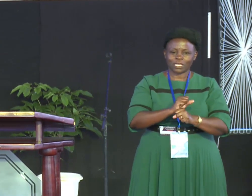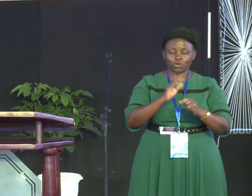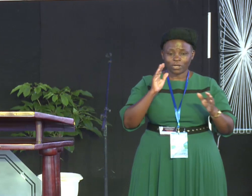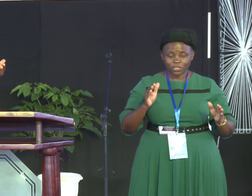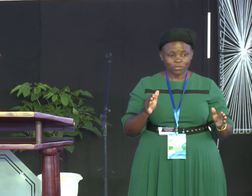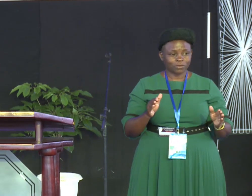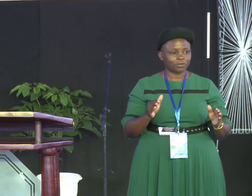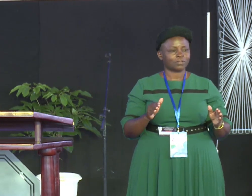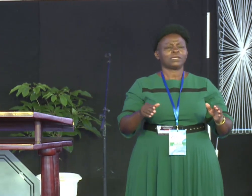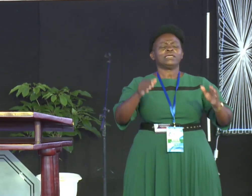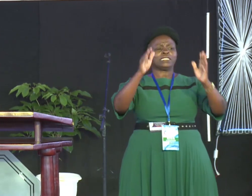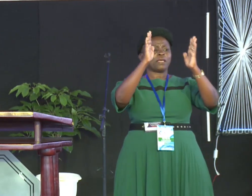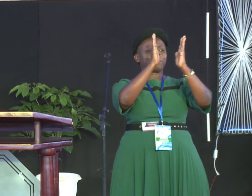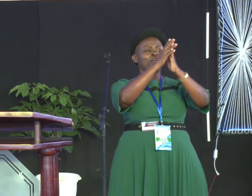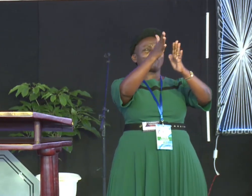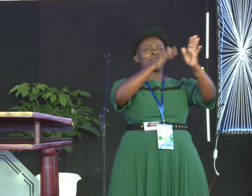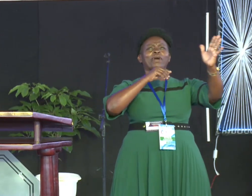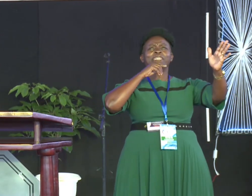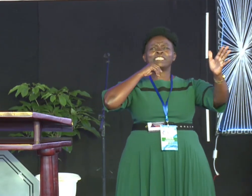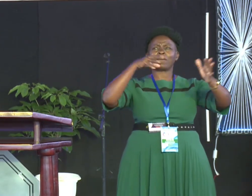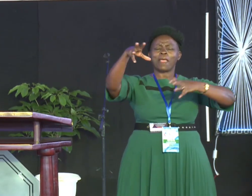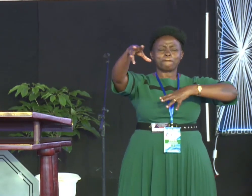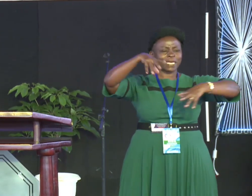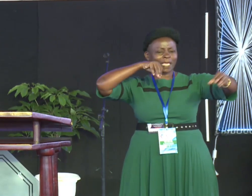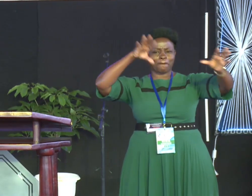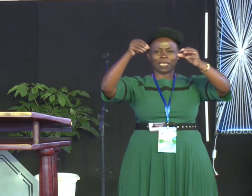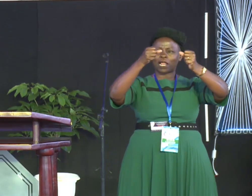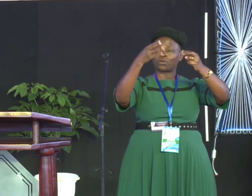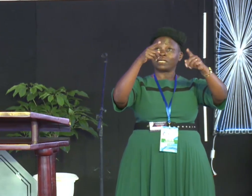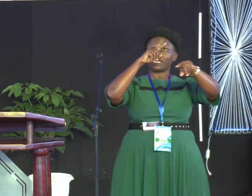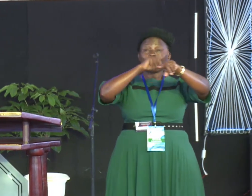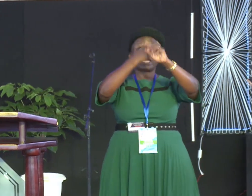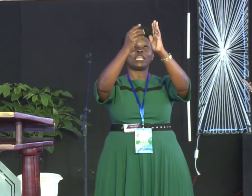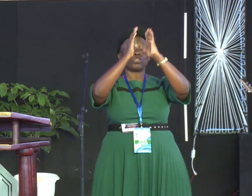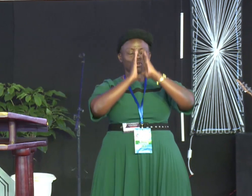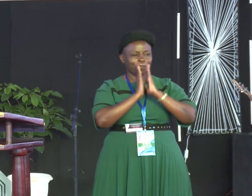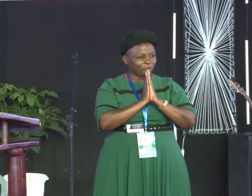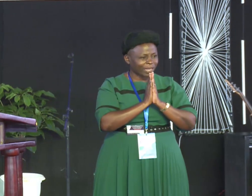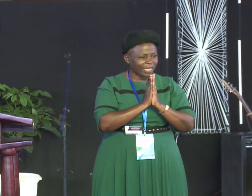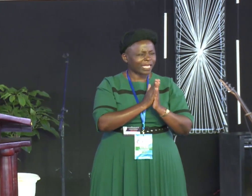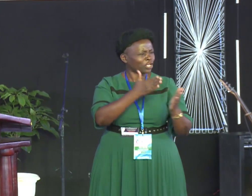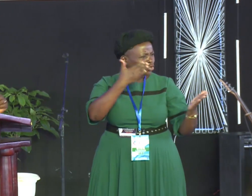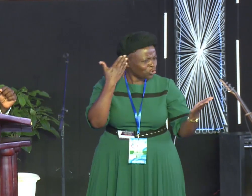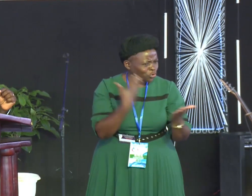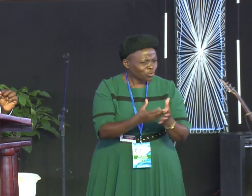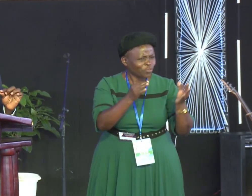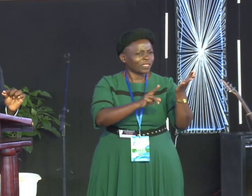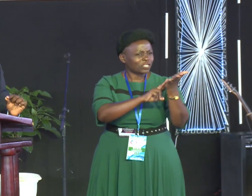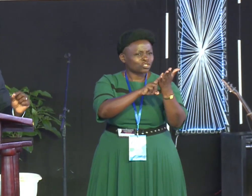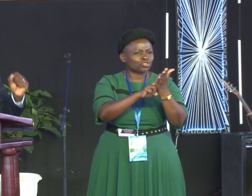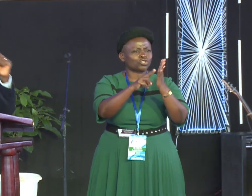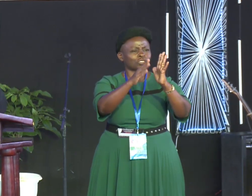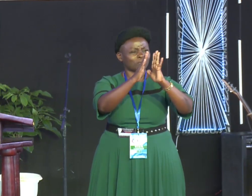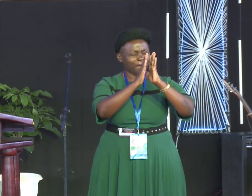Nti ekima bingi. That it picks on a lot. Okusaba. Prayer. Kikozesebwa ekinene. Is a great